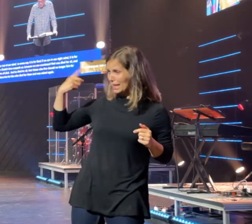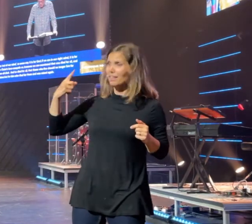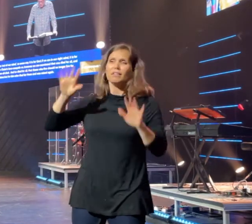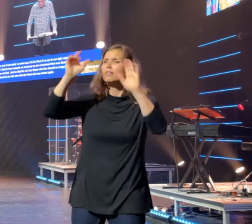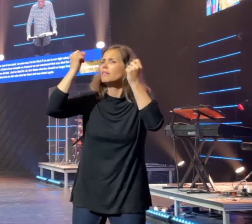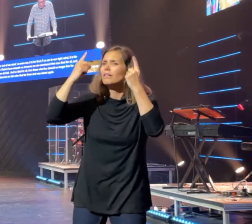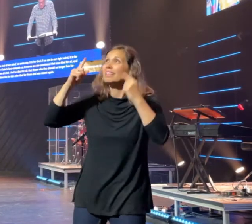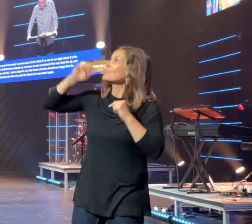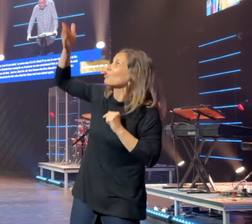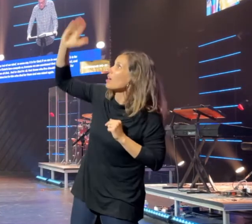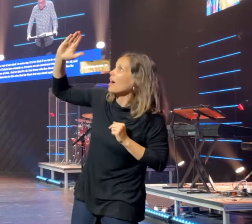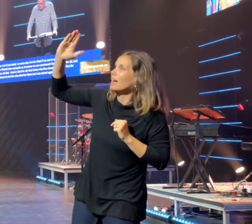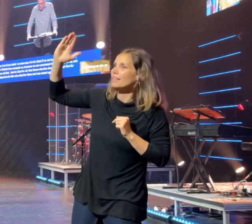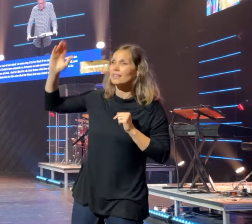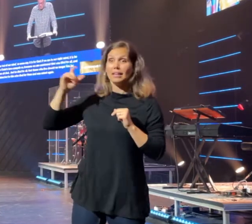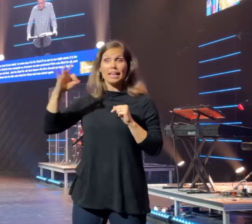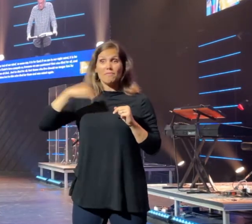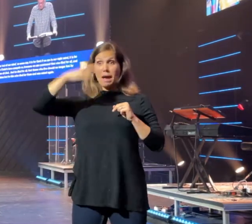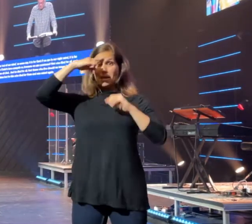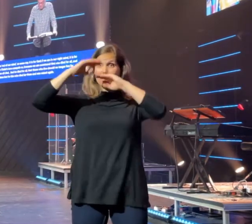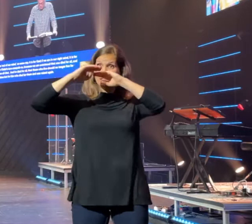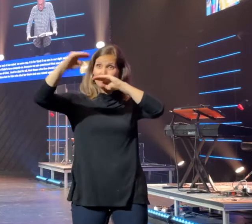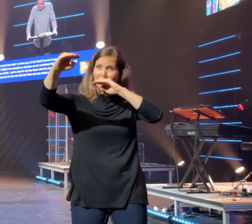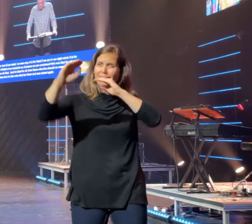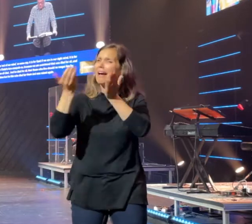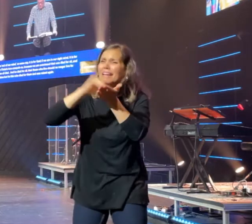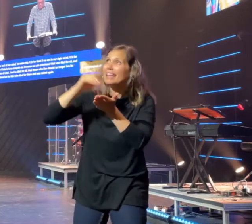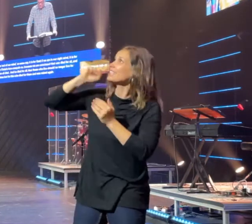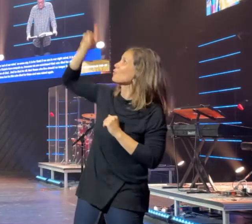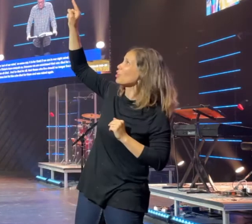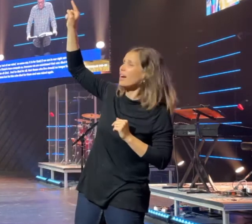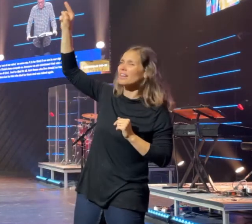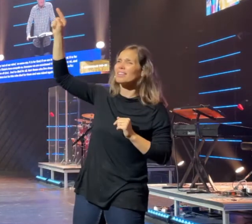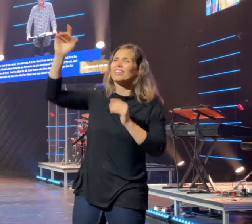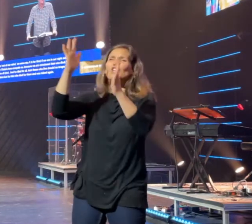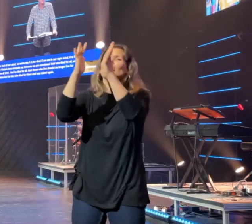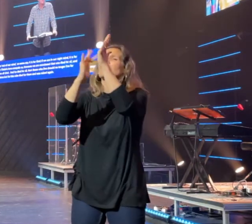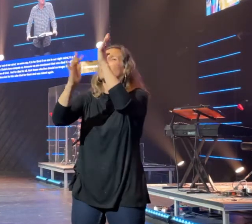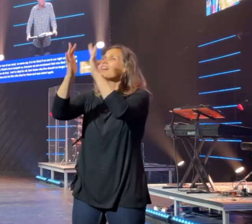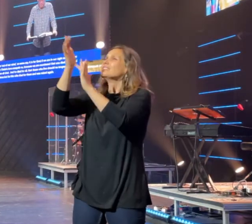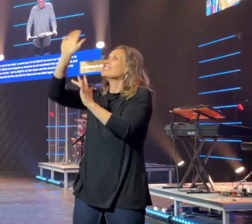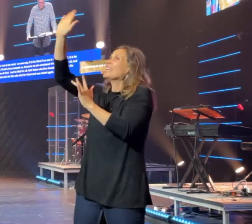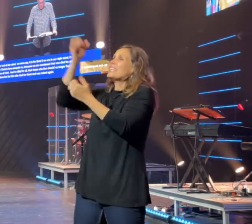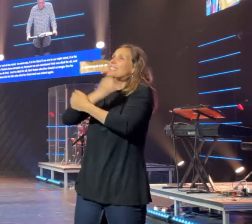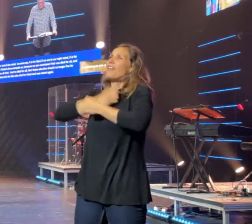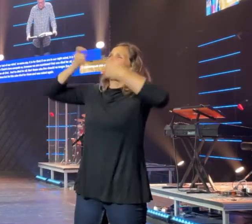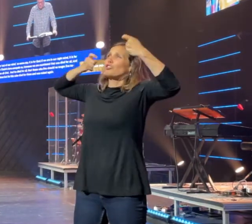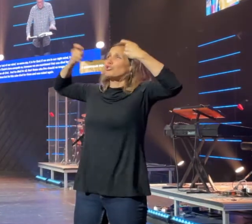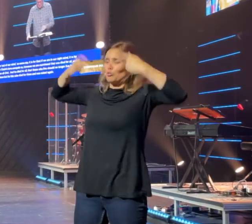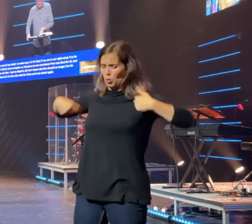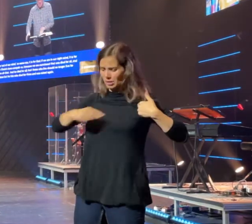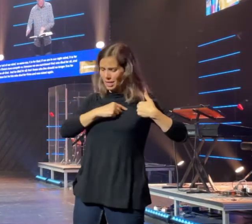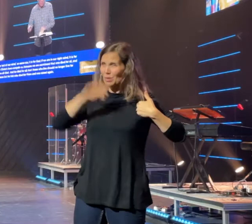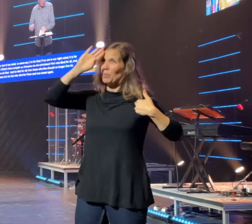you. For Christ's love compels us because we are convinced that one died for all, therefore all died.